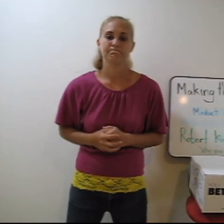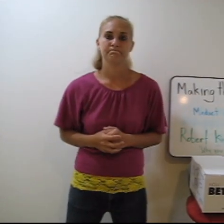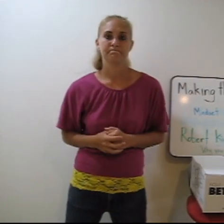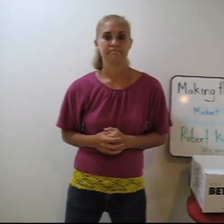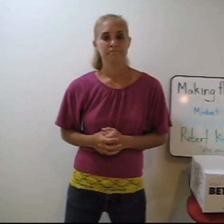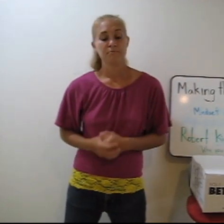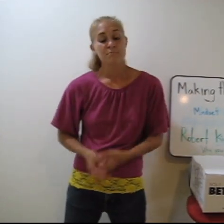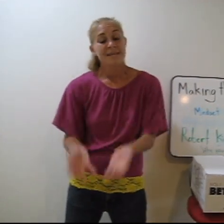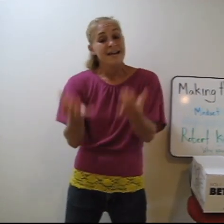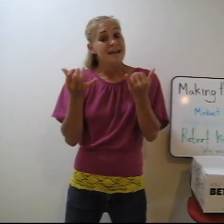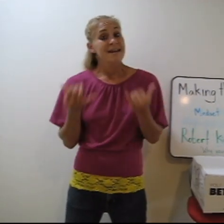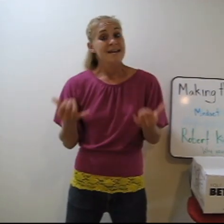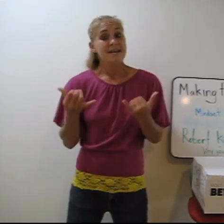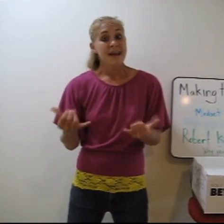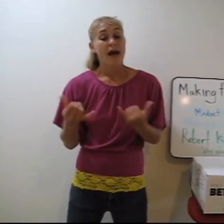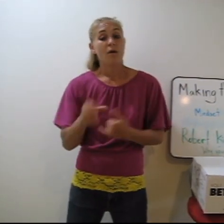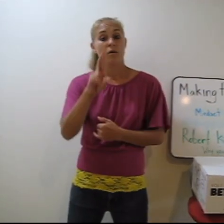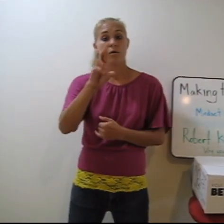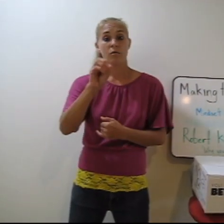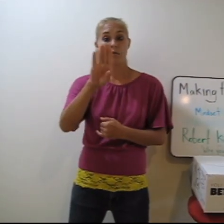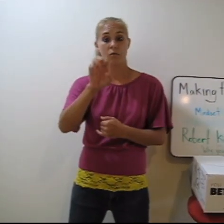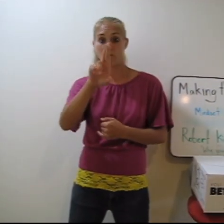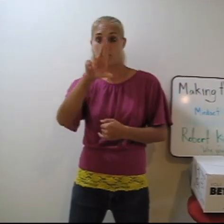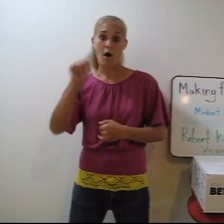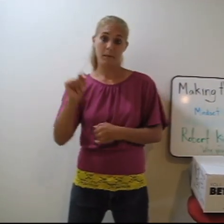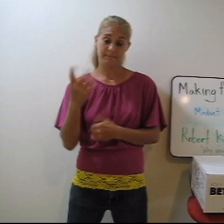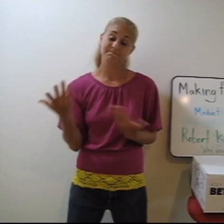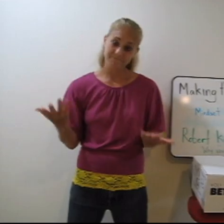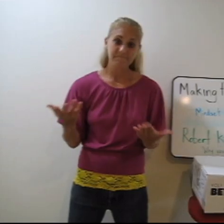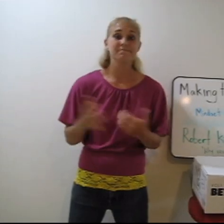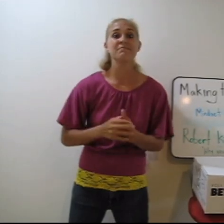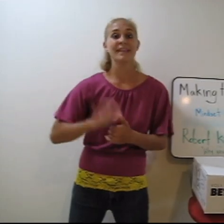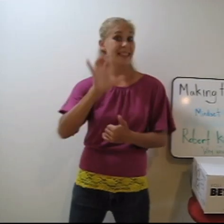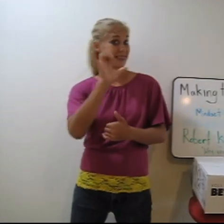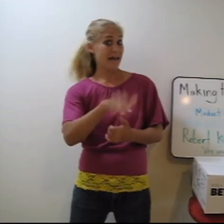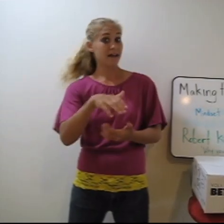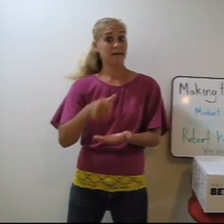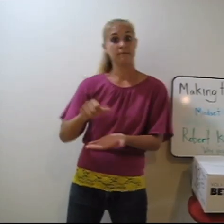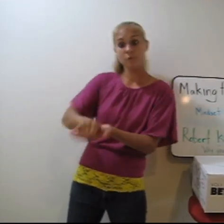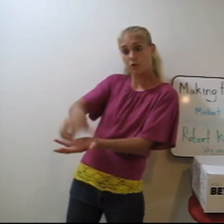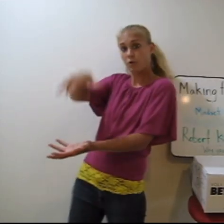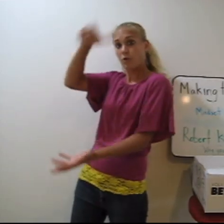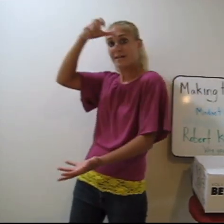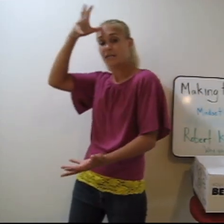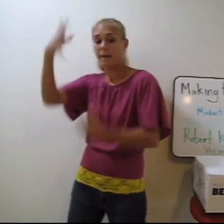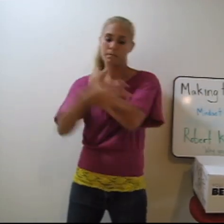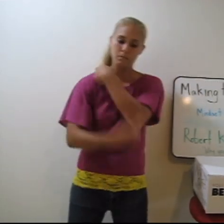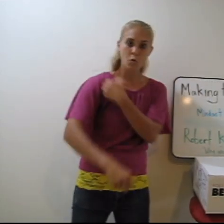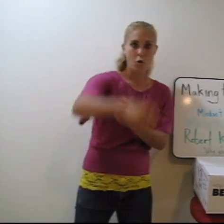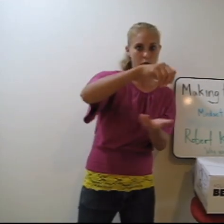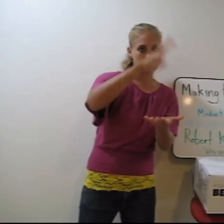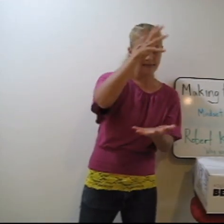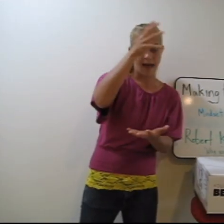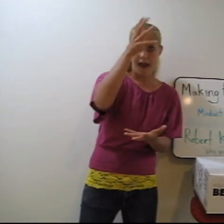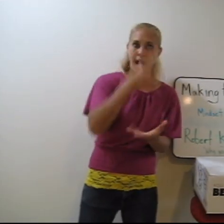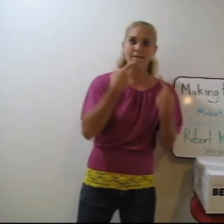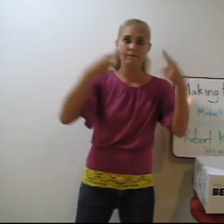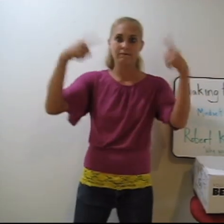Now I'd like to bring in Mr. Robert Kiyosaki, yes, of the Rich Dad, Poor Dad fame, to challenge you a bit further on this